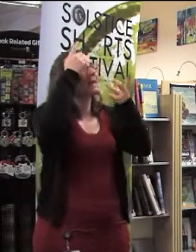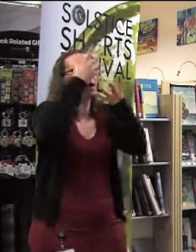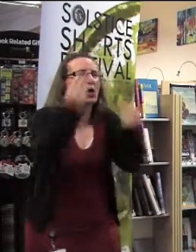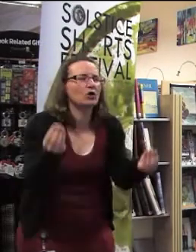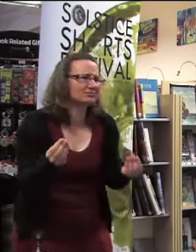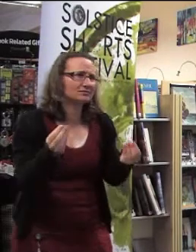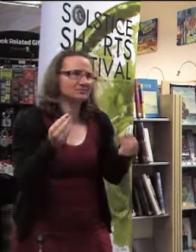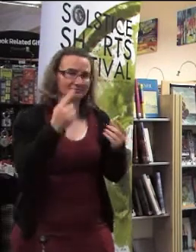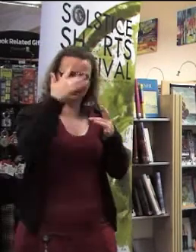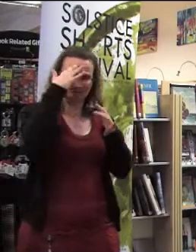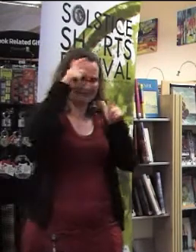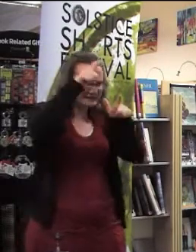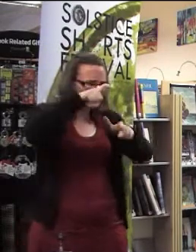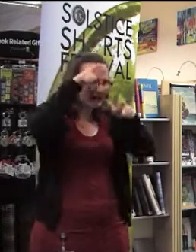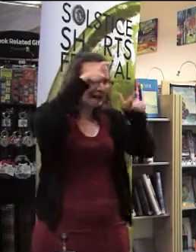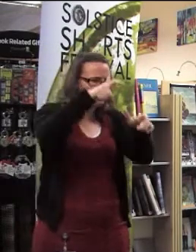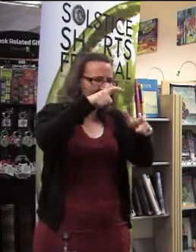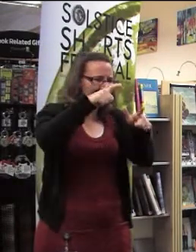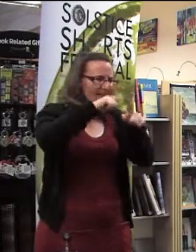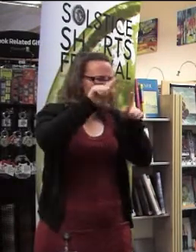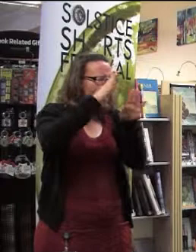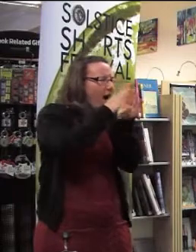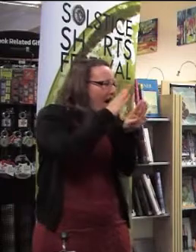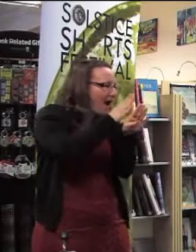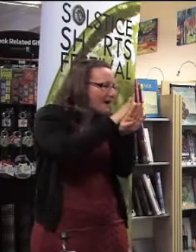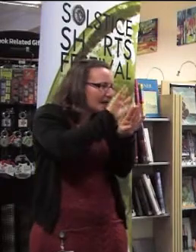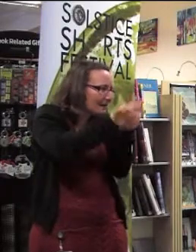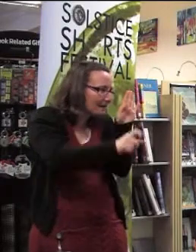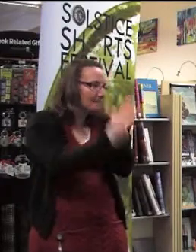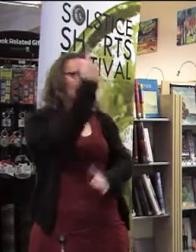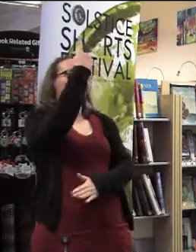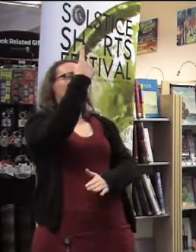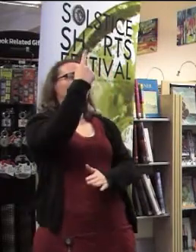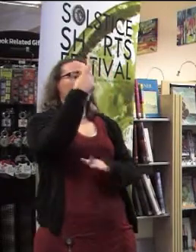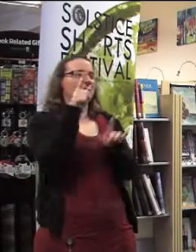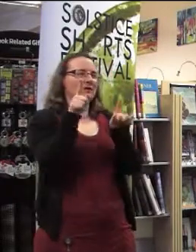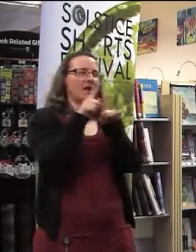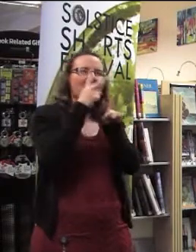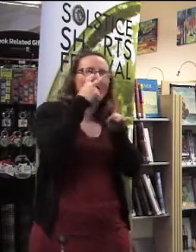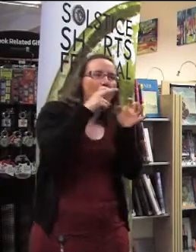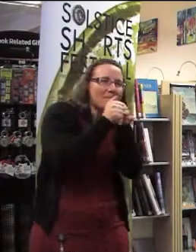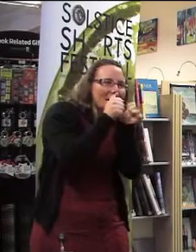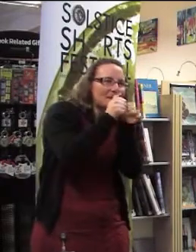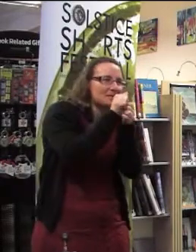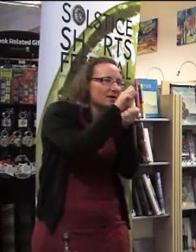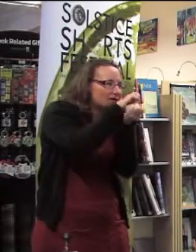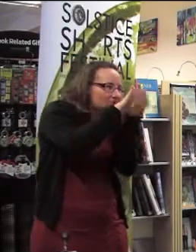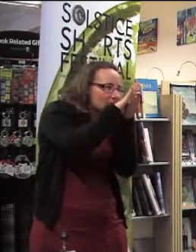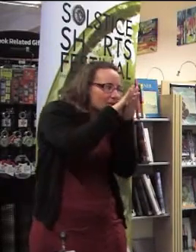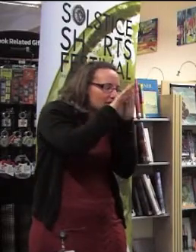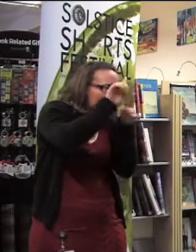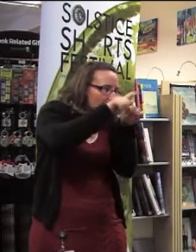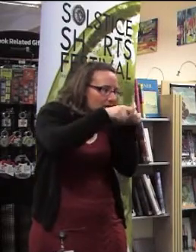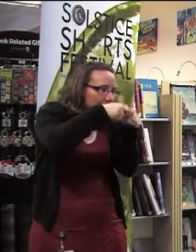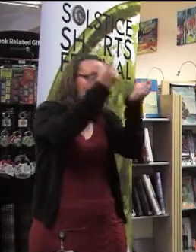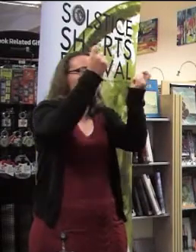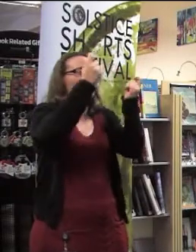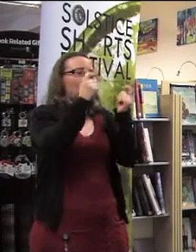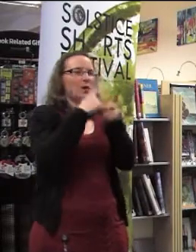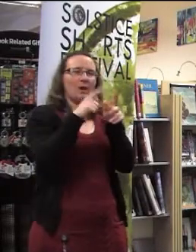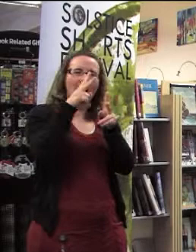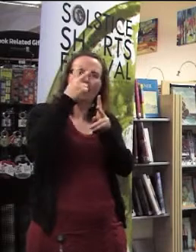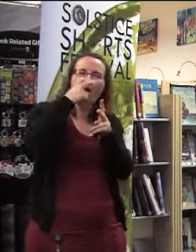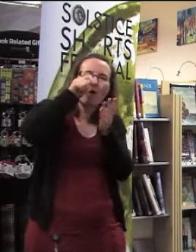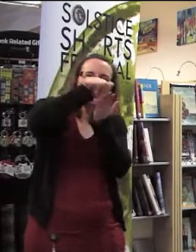They unfold like some complicated bit of paper or an old list you've written on, this way and that, and have to squint at